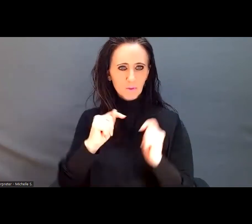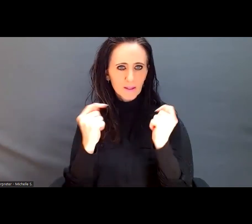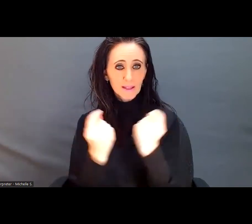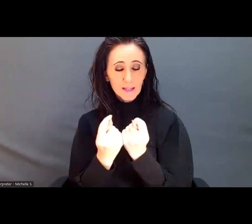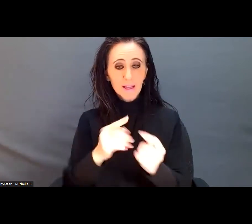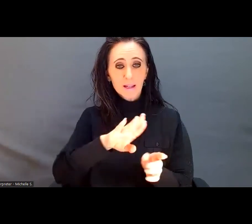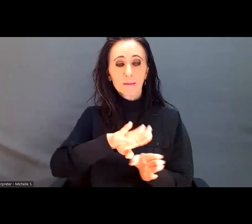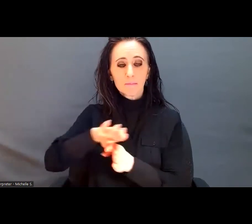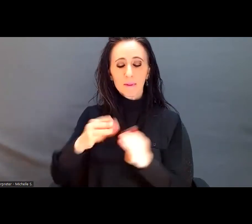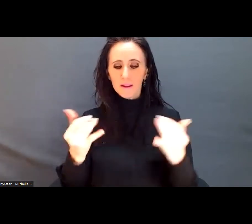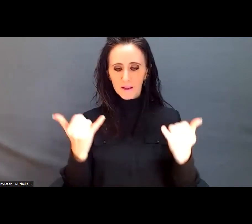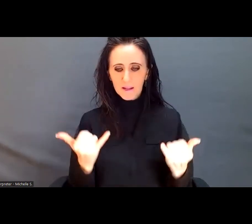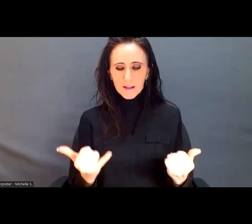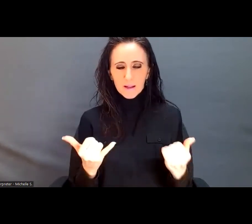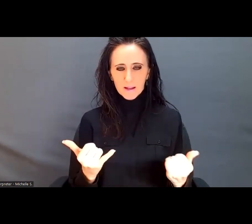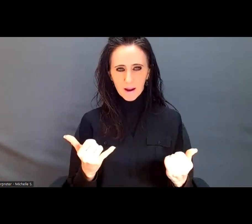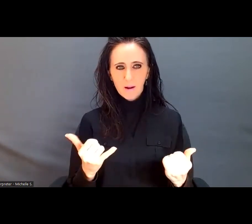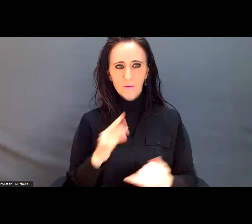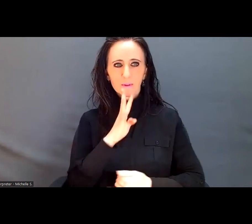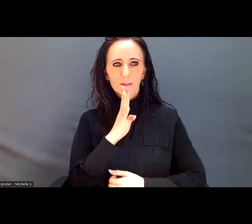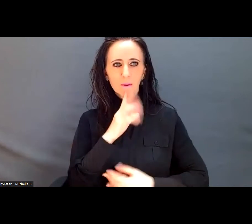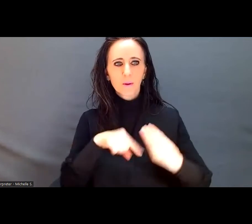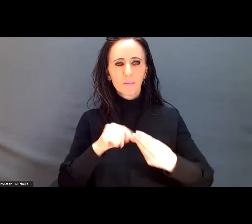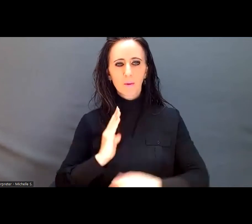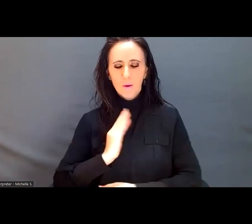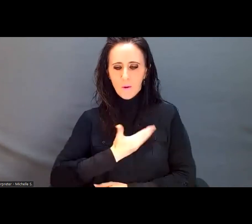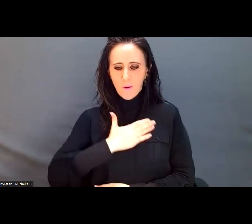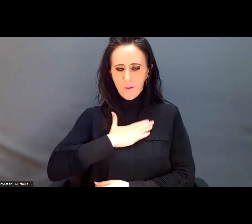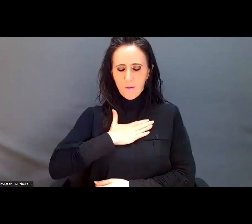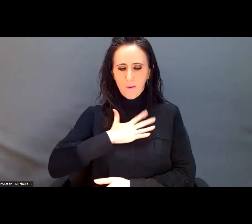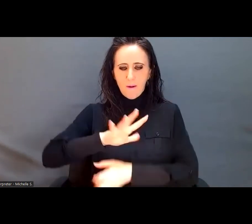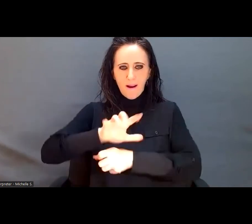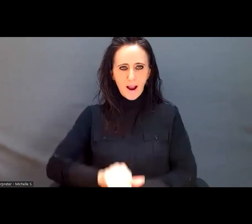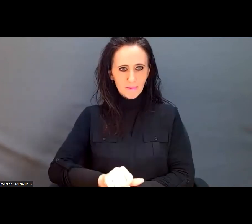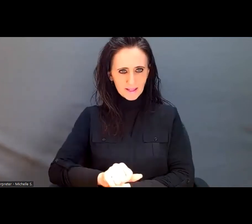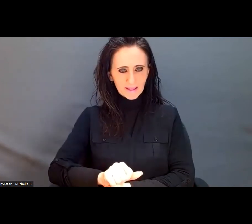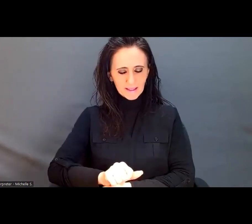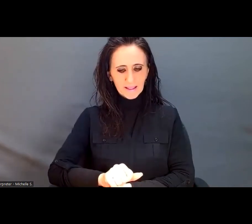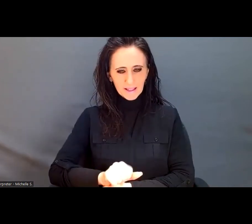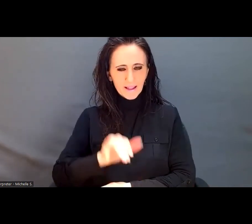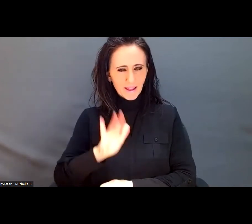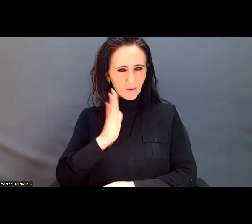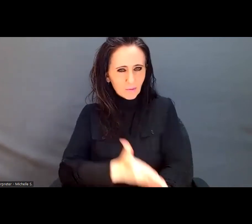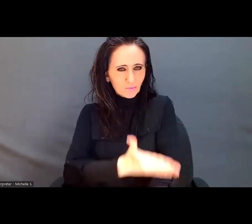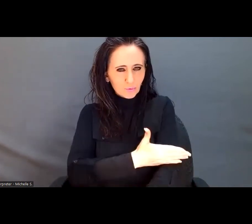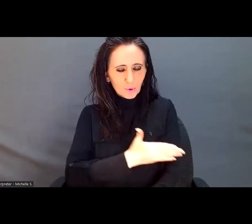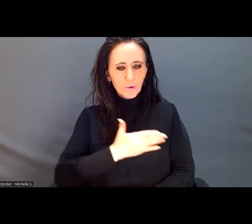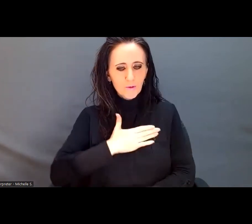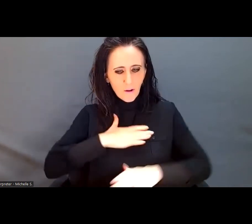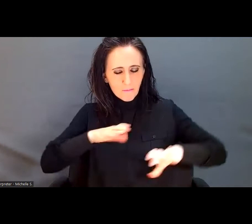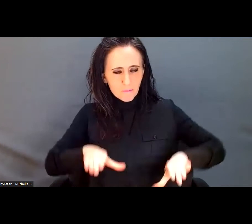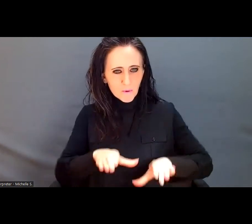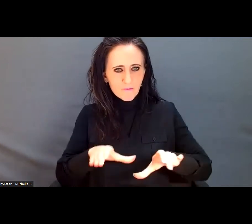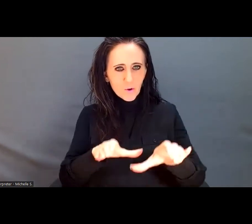on the handout, because knowing how to do that will definitely make our teams better, our performance better. Yeah. Resetting